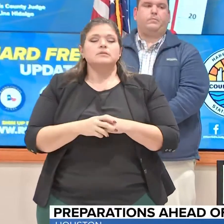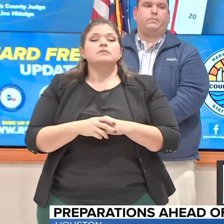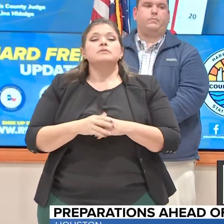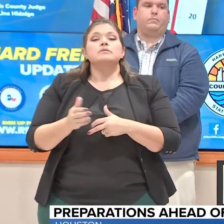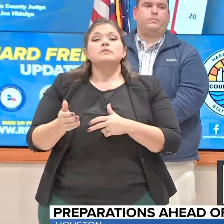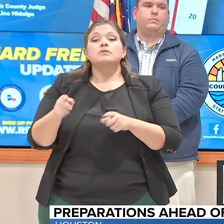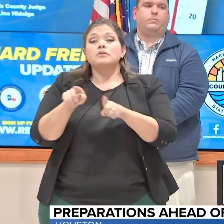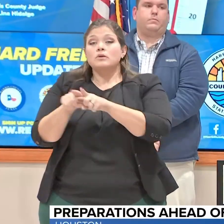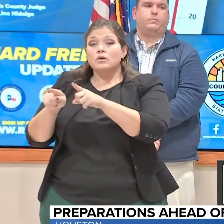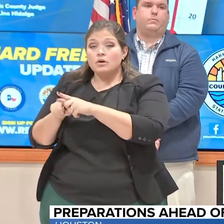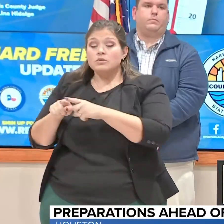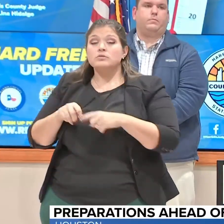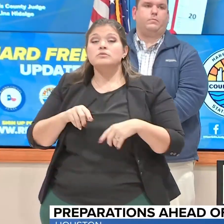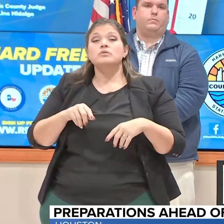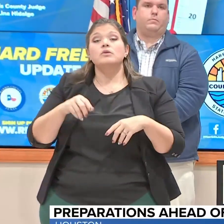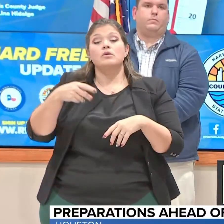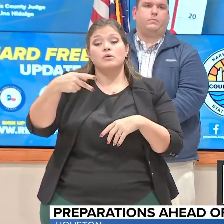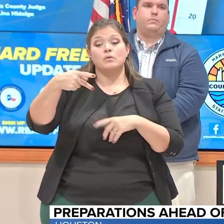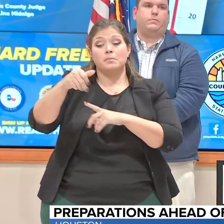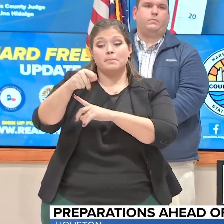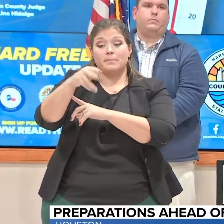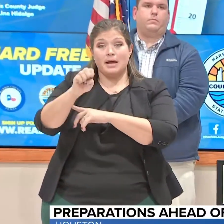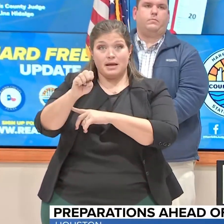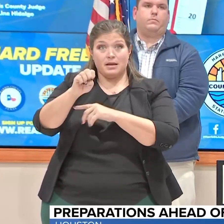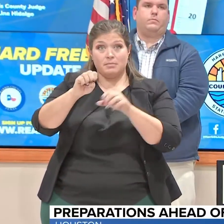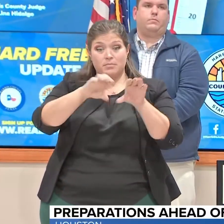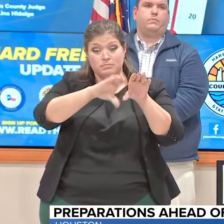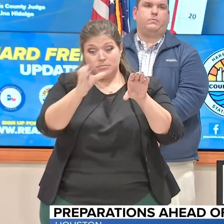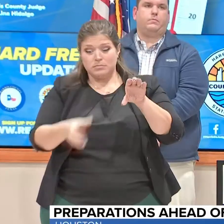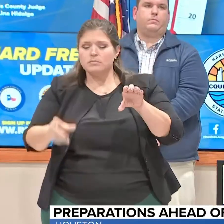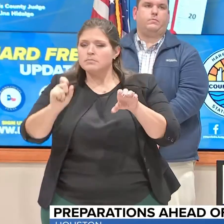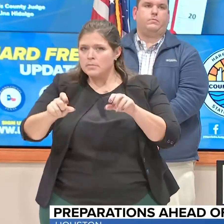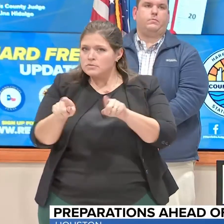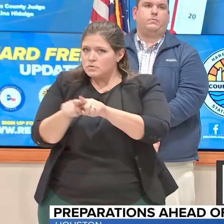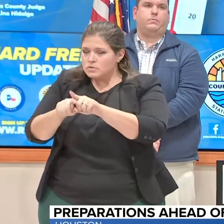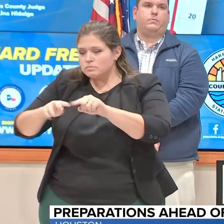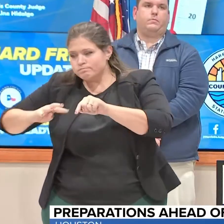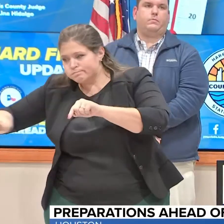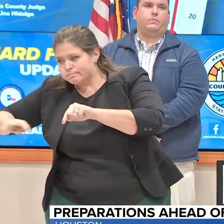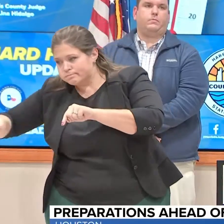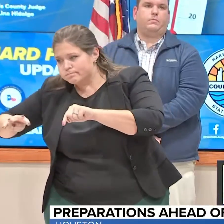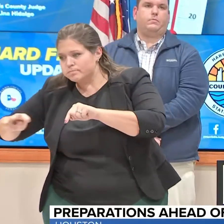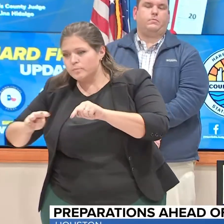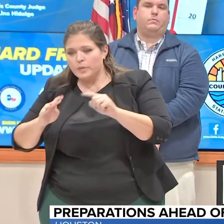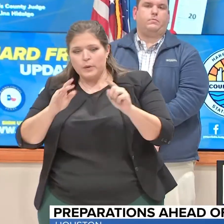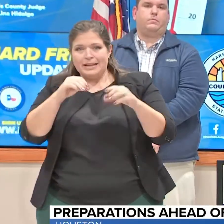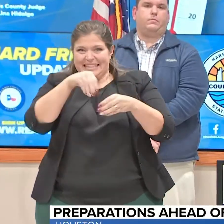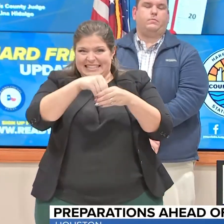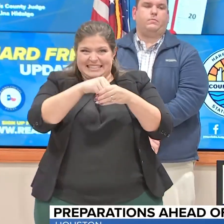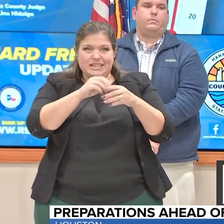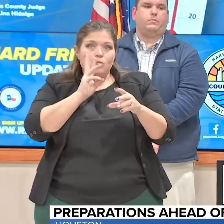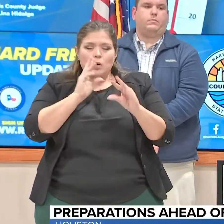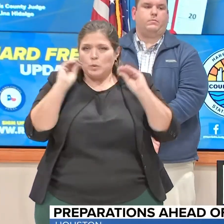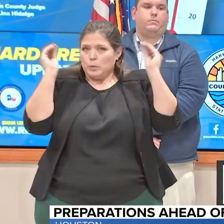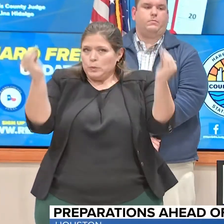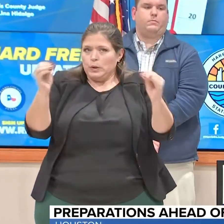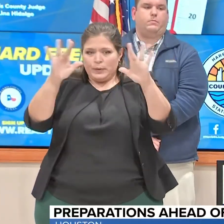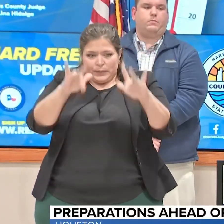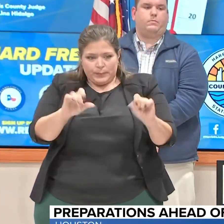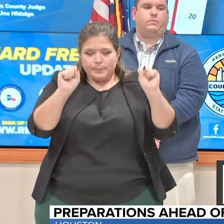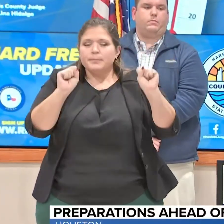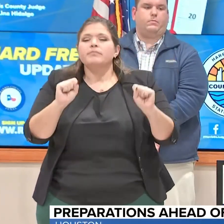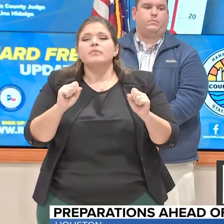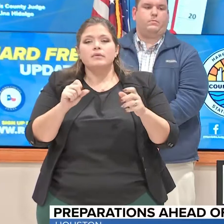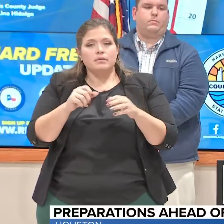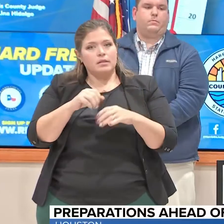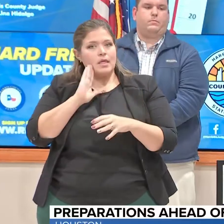the importance of draining the water from your pipes. That's another way of keeping the pipes from bursting, and certainly if you're going to